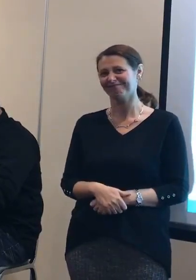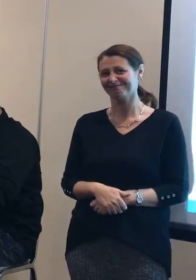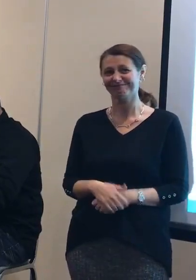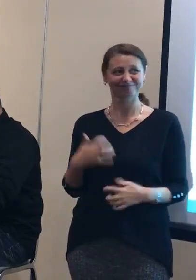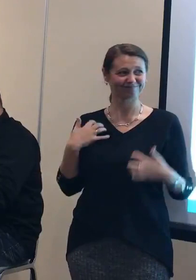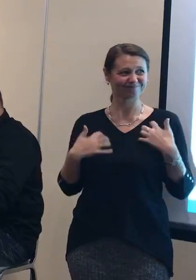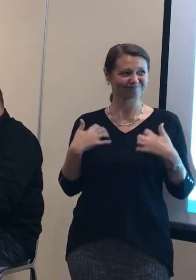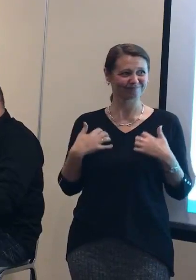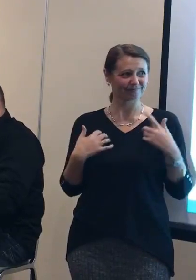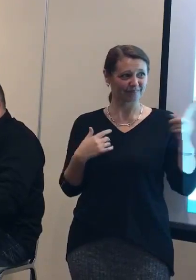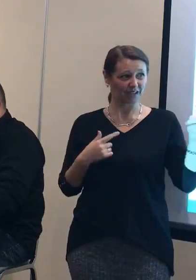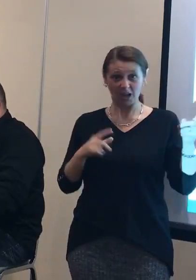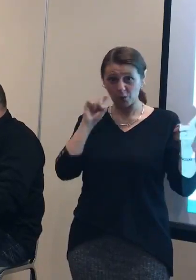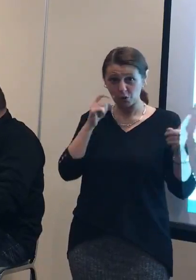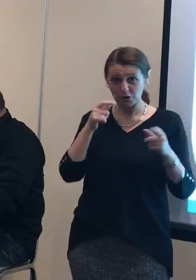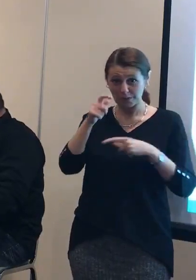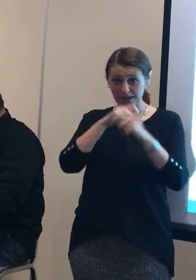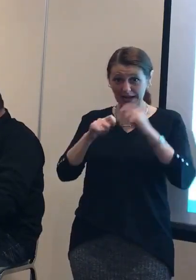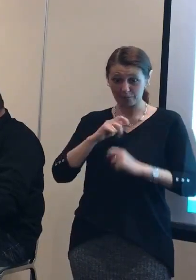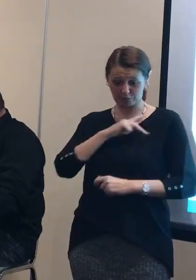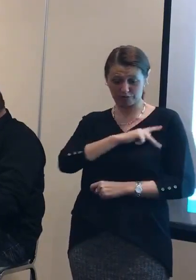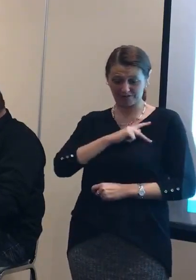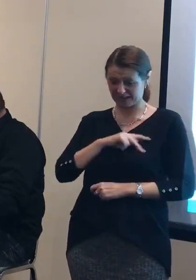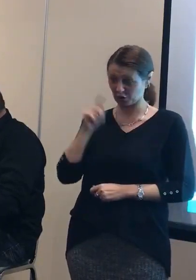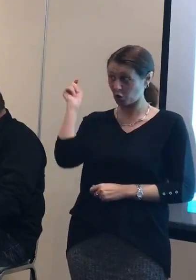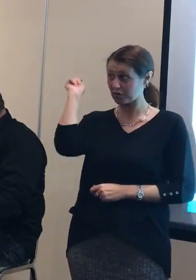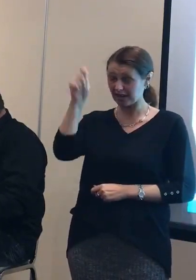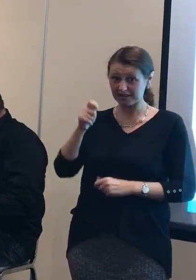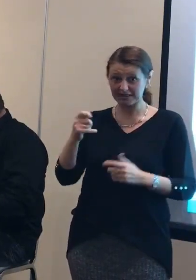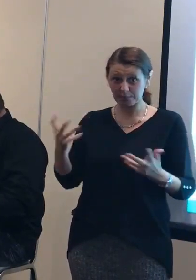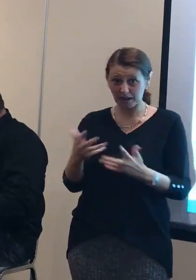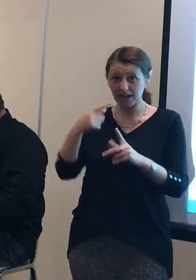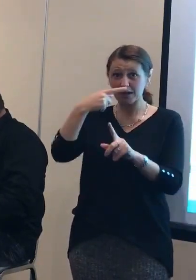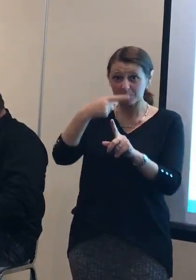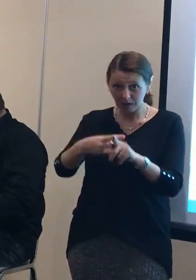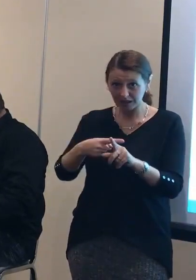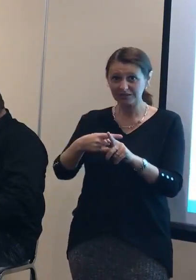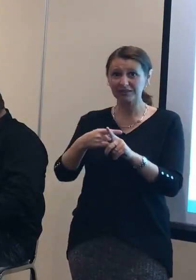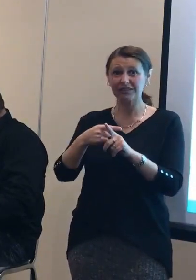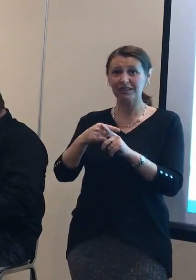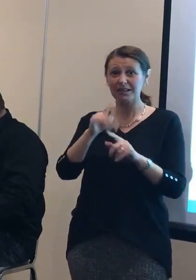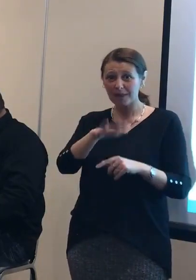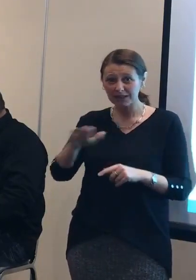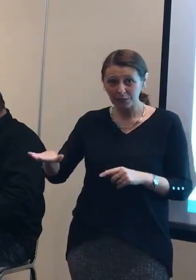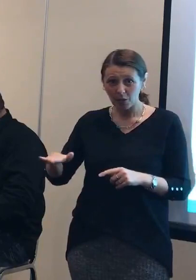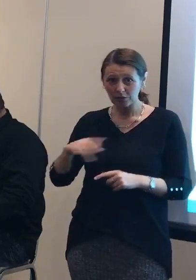yeah. And Sunny, are you going to become a professional tennis player and professional basketball player?